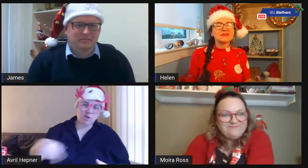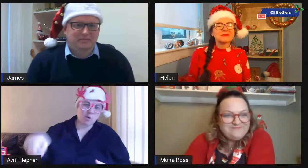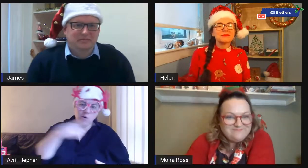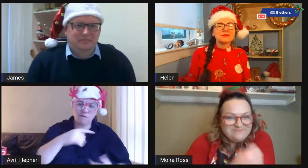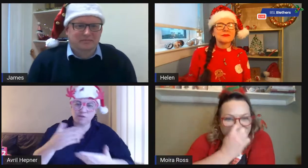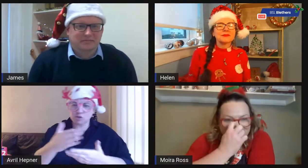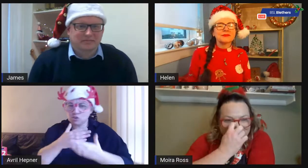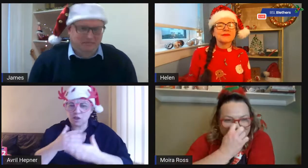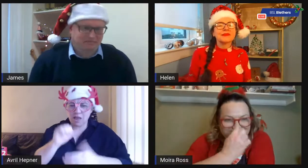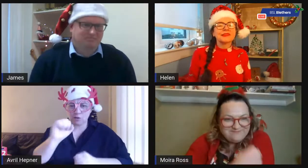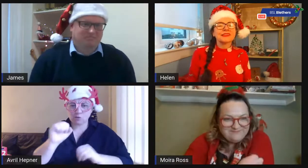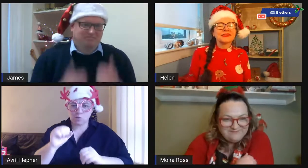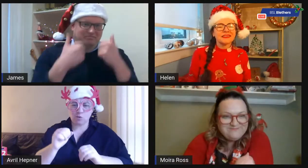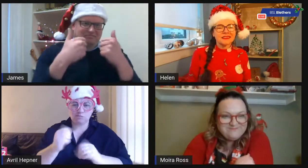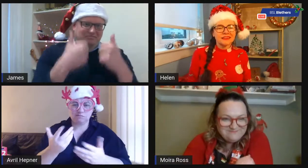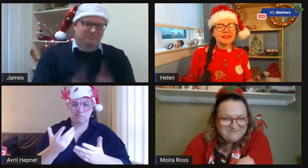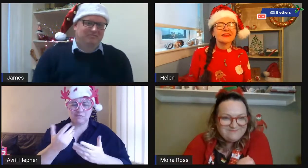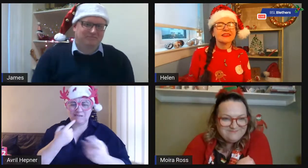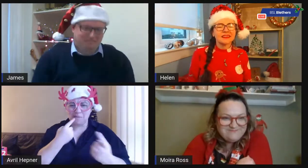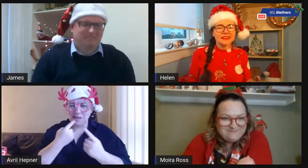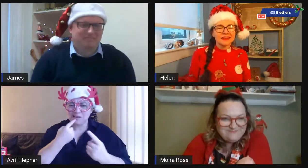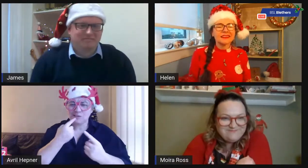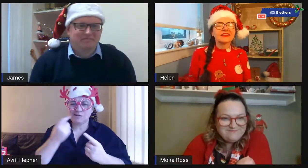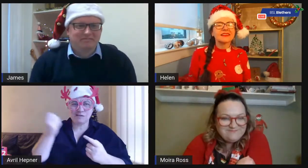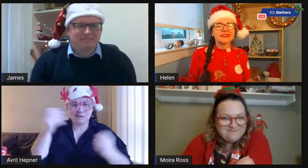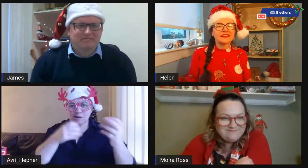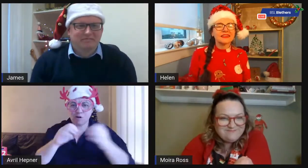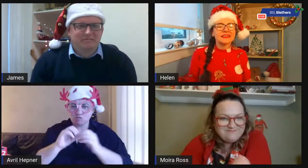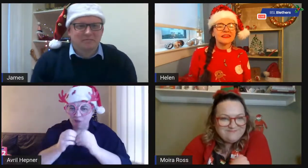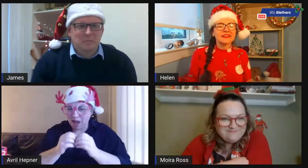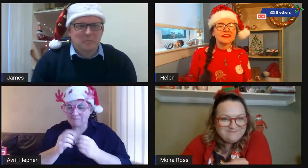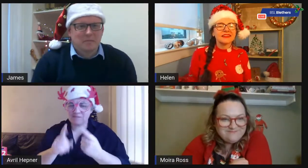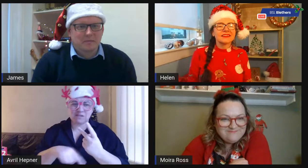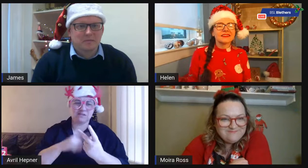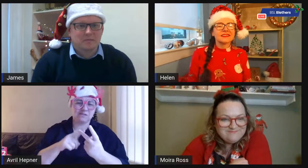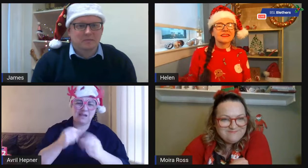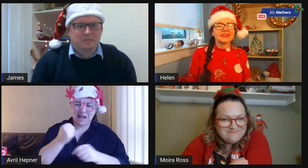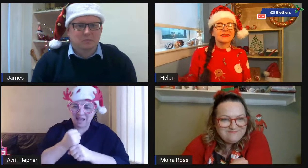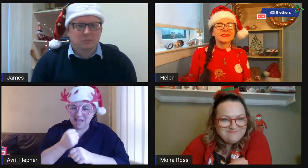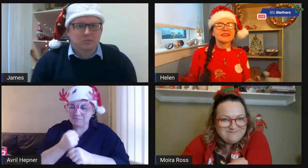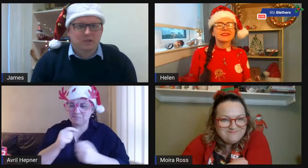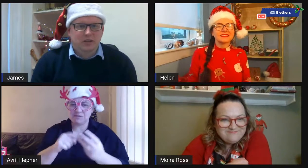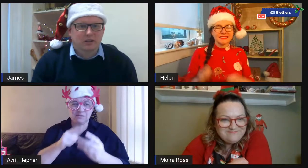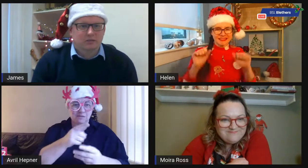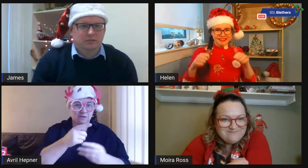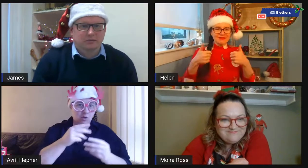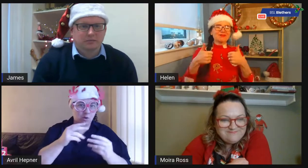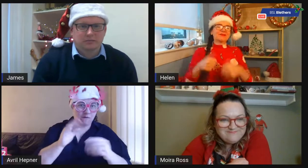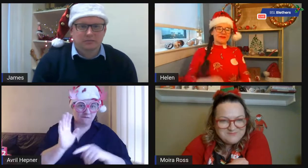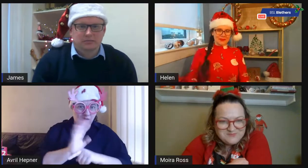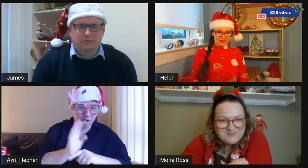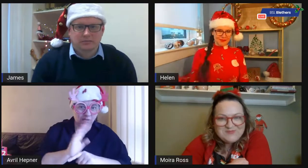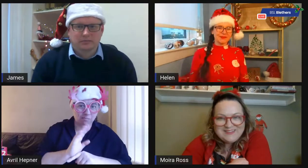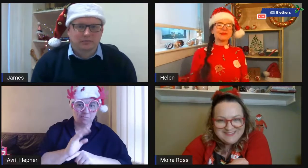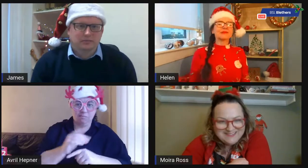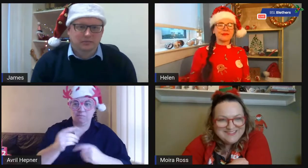Nice and festive. But thank you very much, everyone, for sharing all of your Christmas crafts and your games and